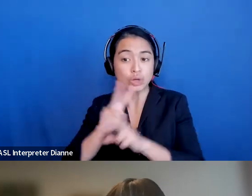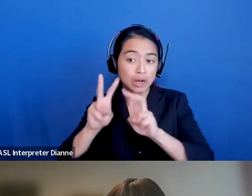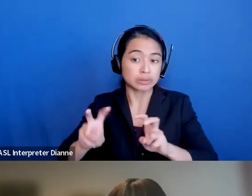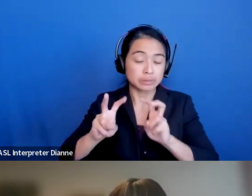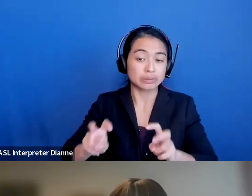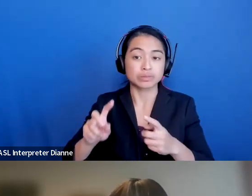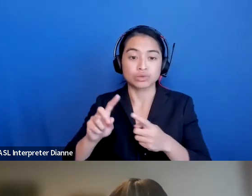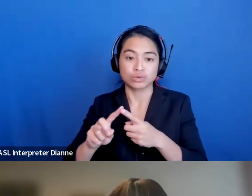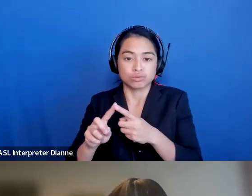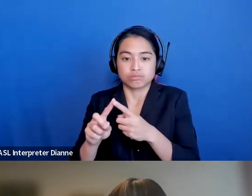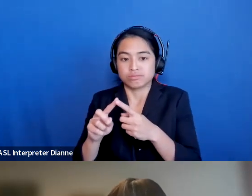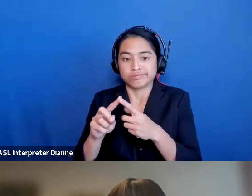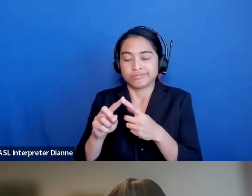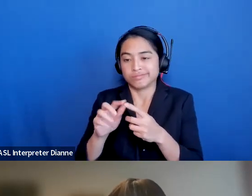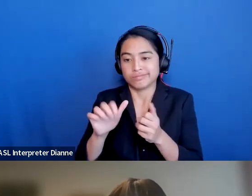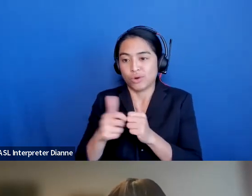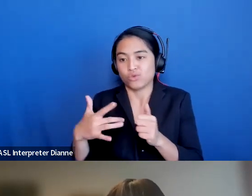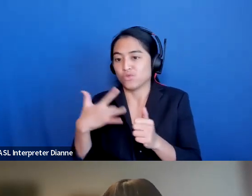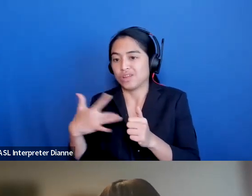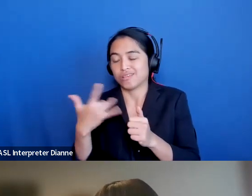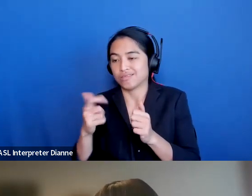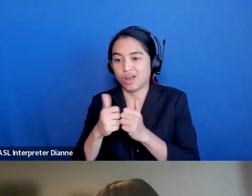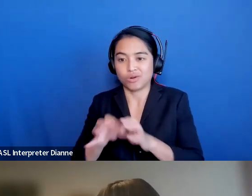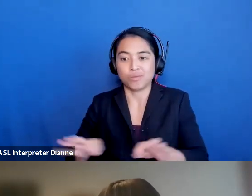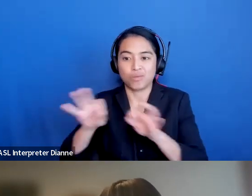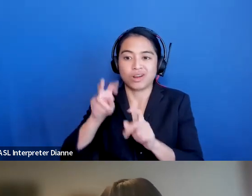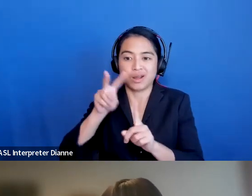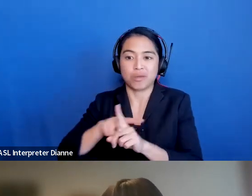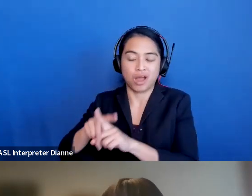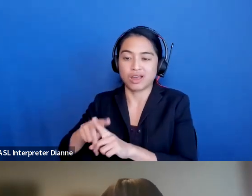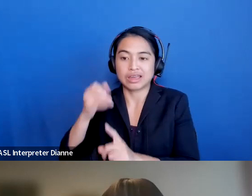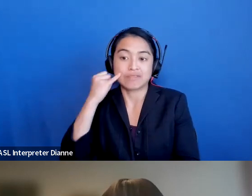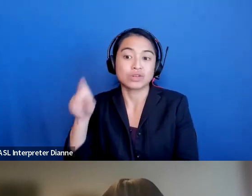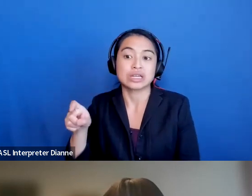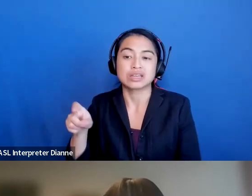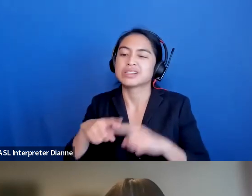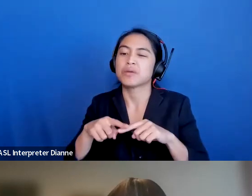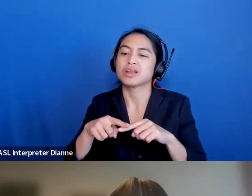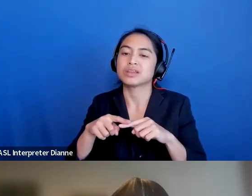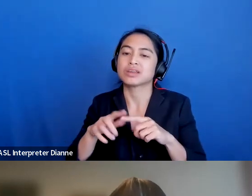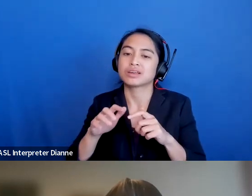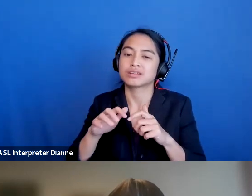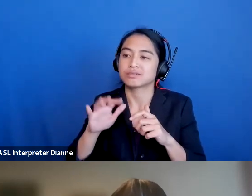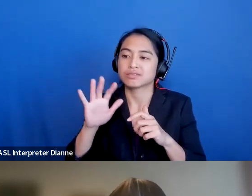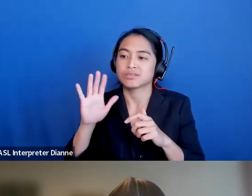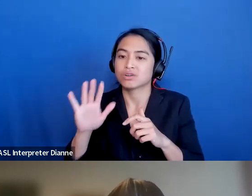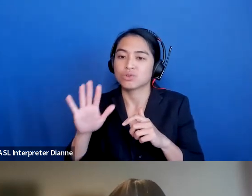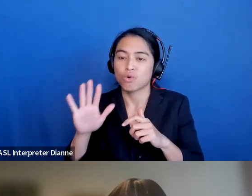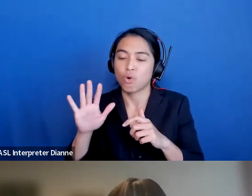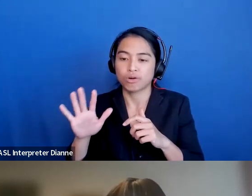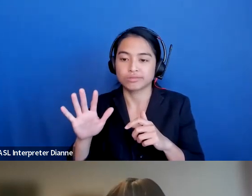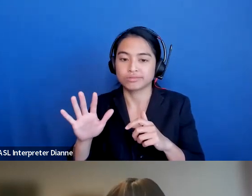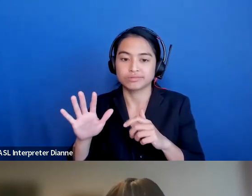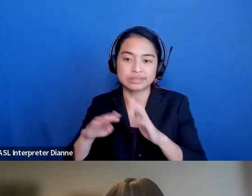whatever degree you feel is important or necessary based on where you are in your journey